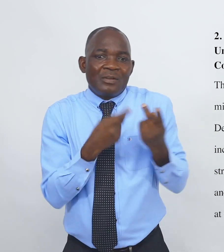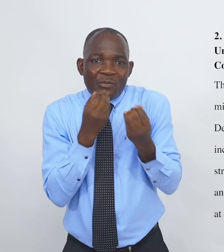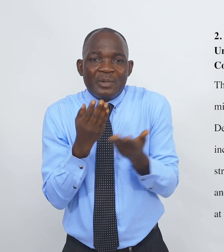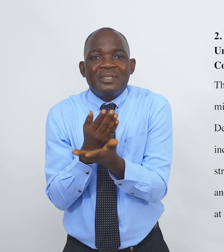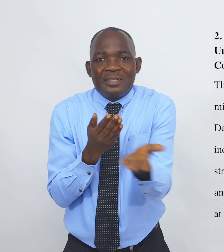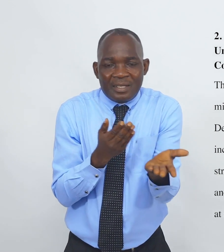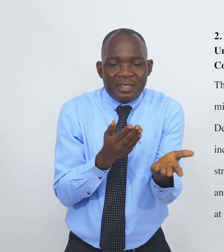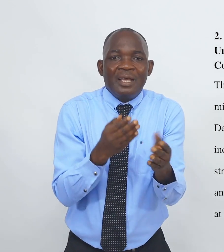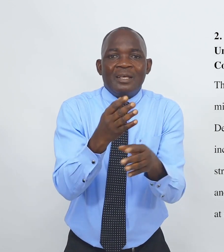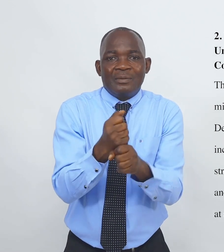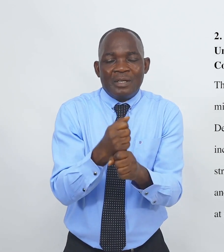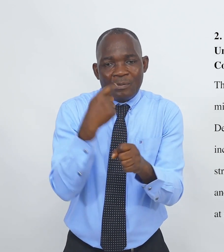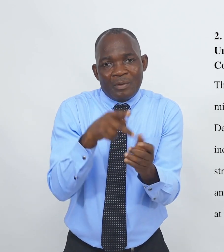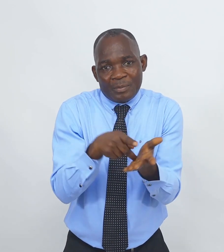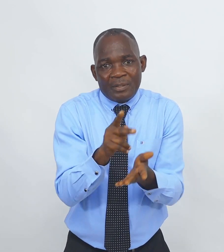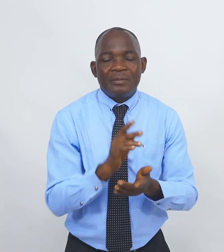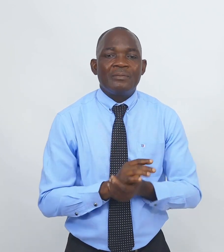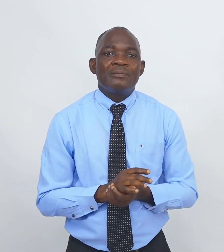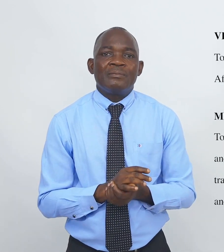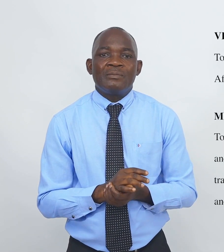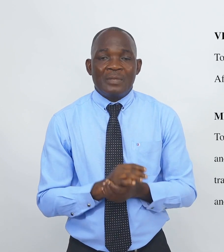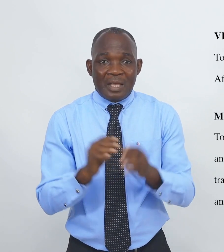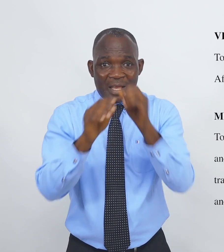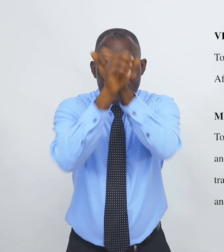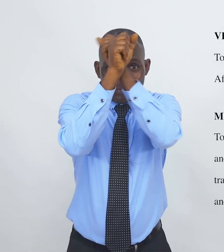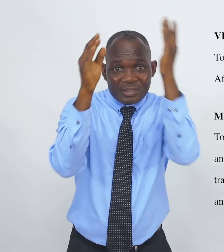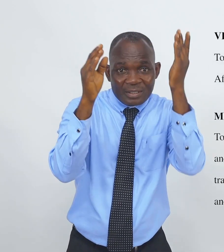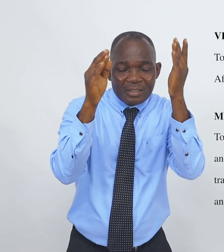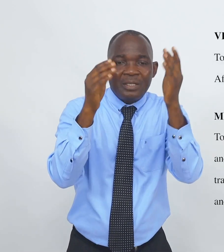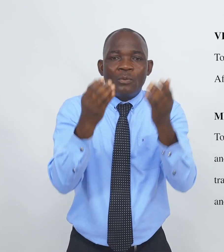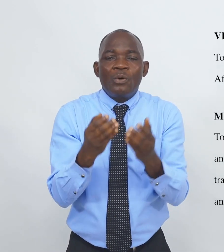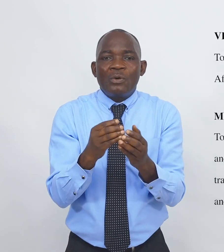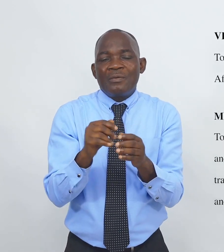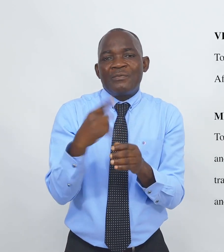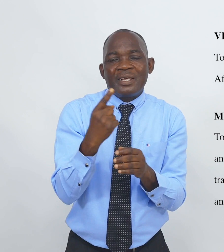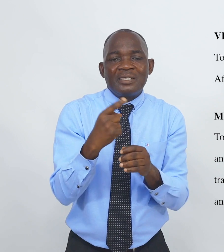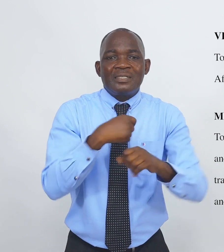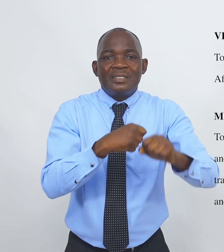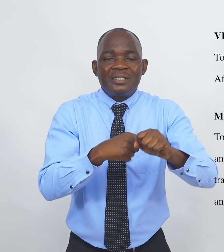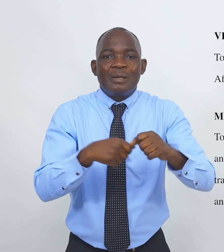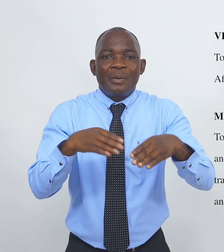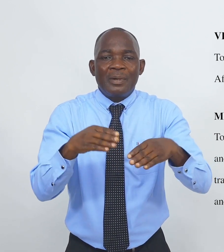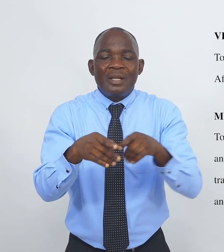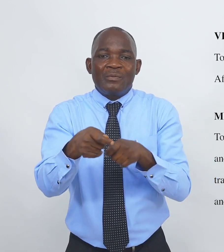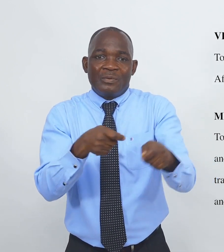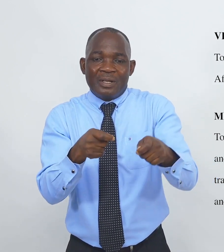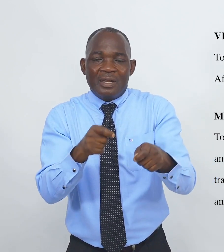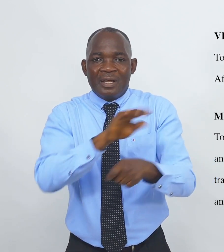information accessible at a fee. Vision: to be a top-tier securities market regulator in